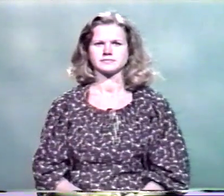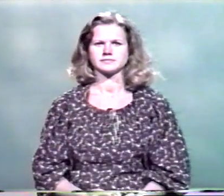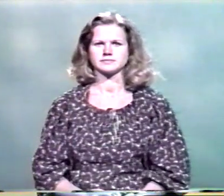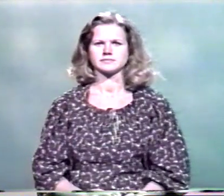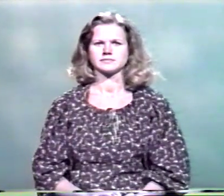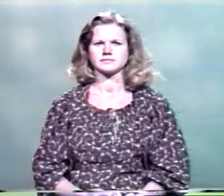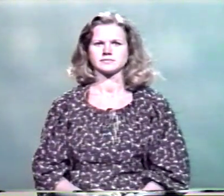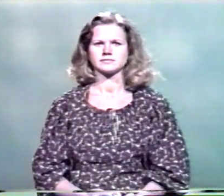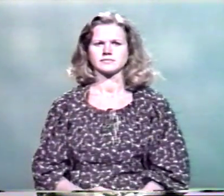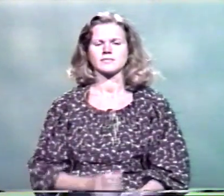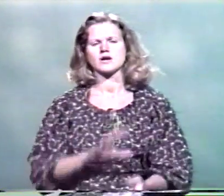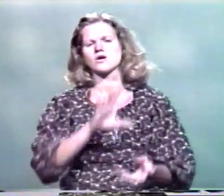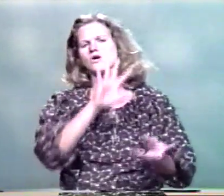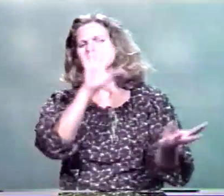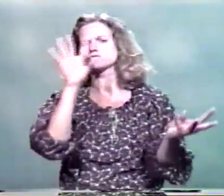Altogether, 8 teams.